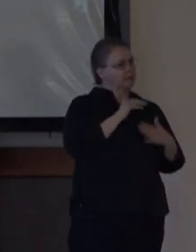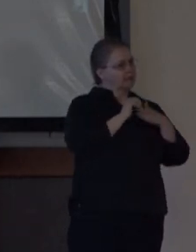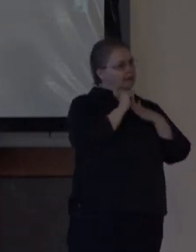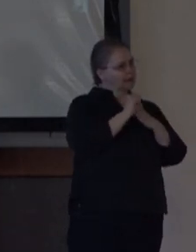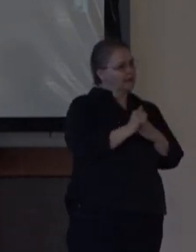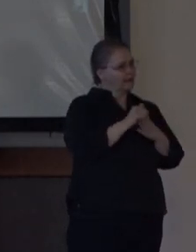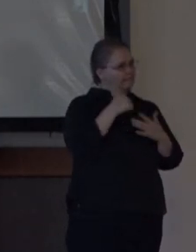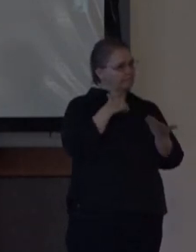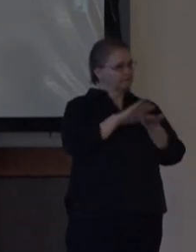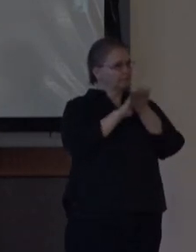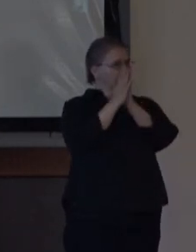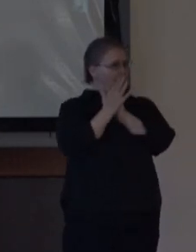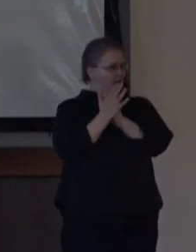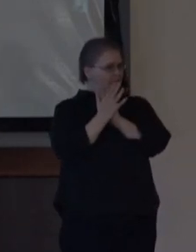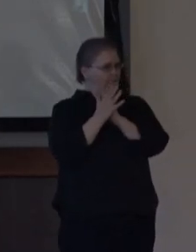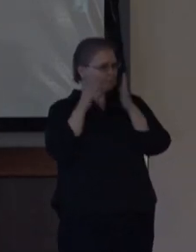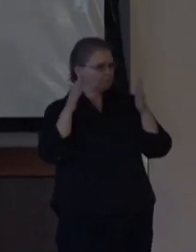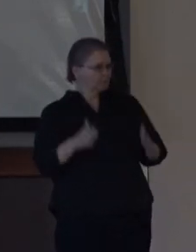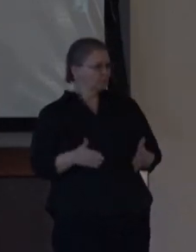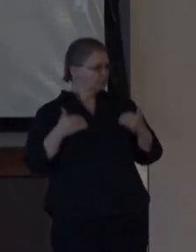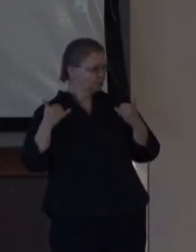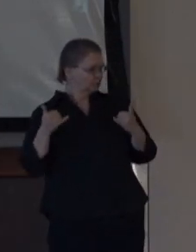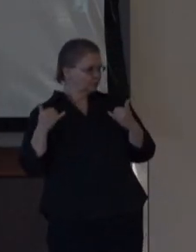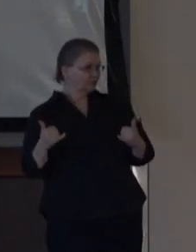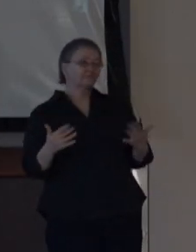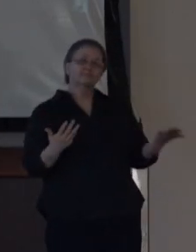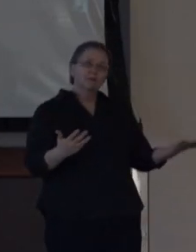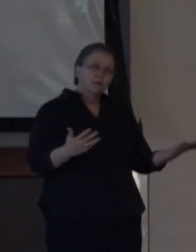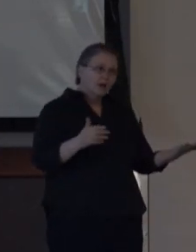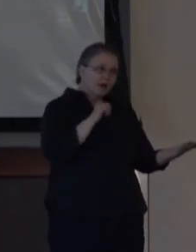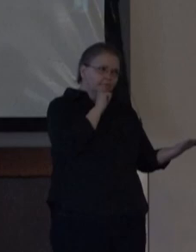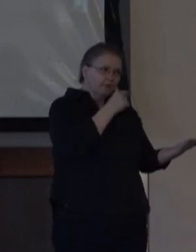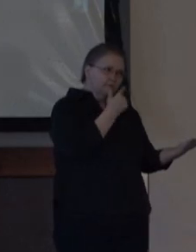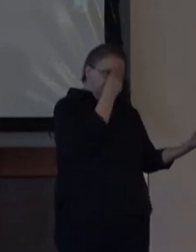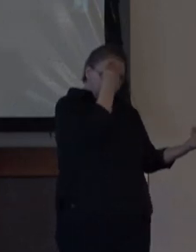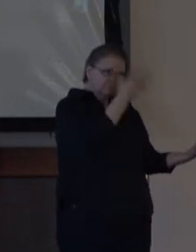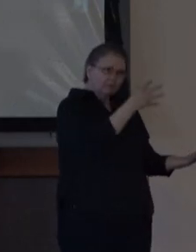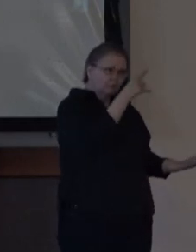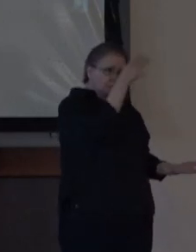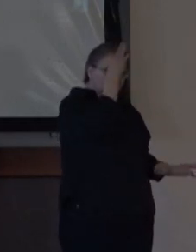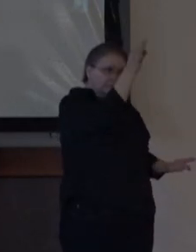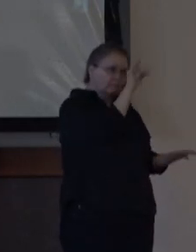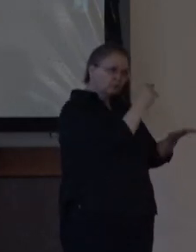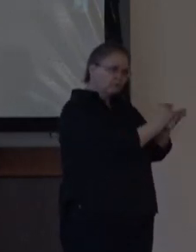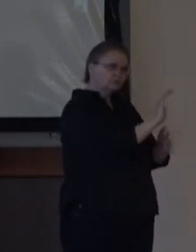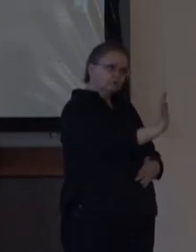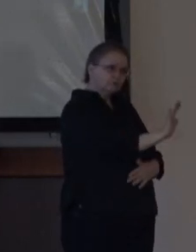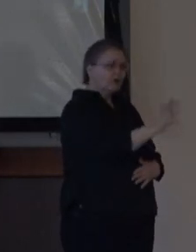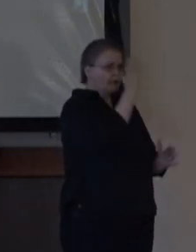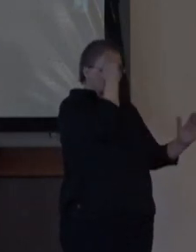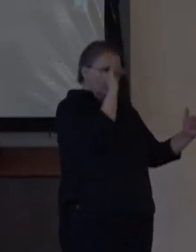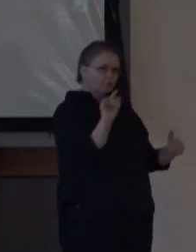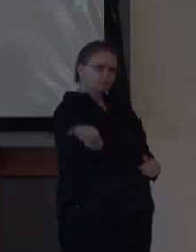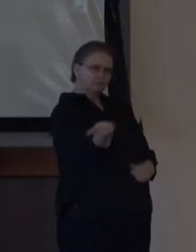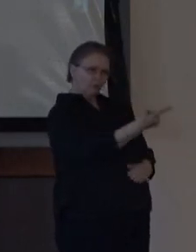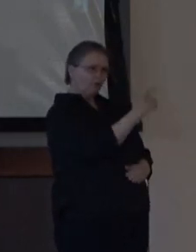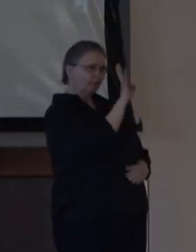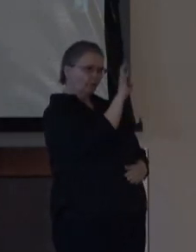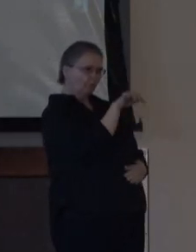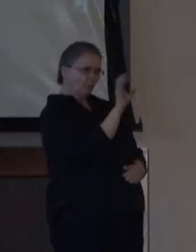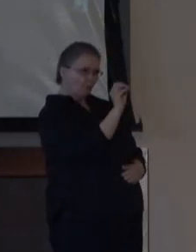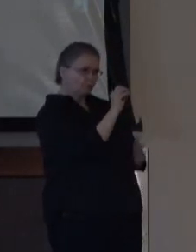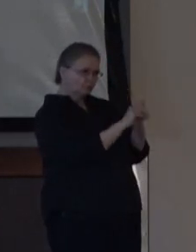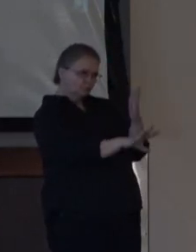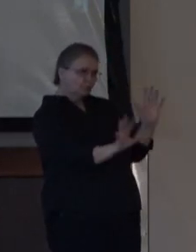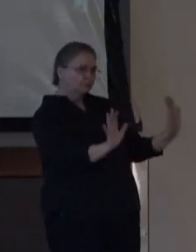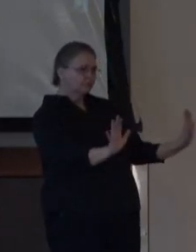led to me becoming the person that I am today. Now, I'm not saying graduate by the skin of your teeth. I hope all of you are 4.0 students, but what I want you to